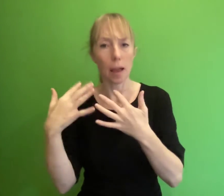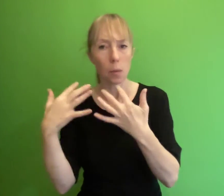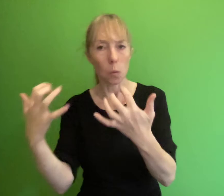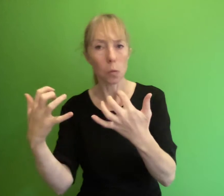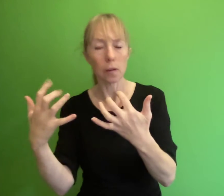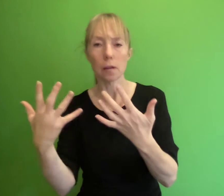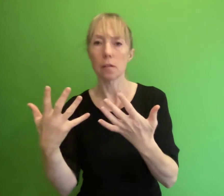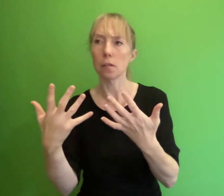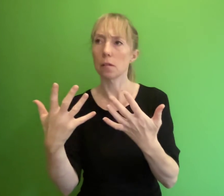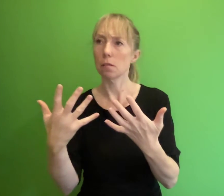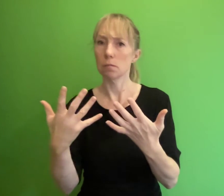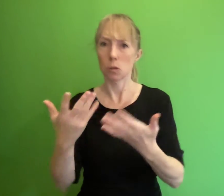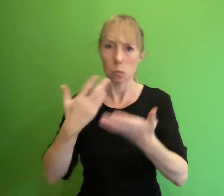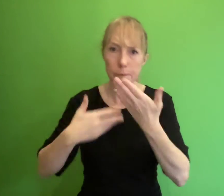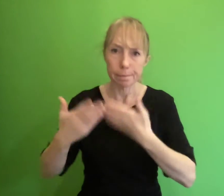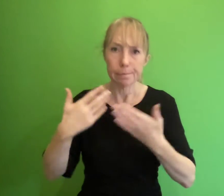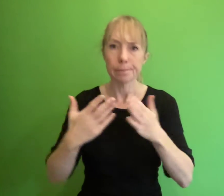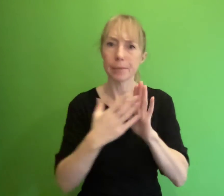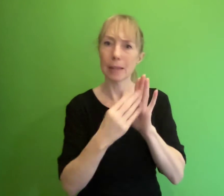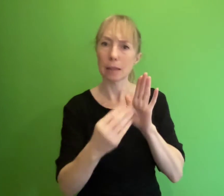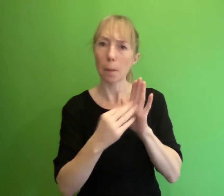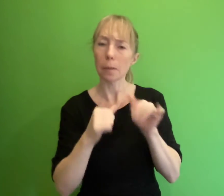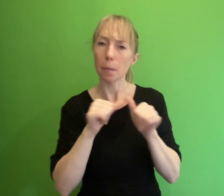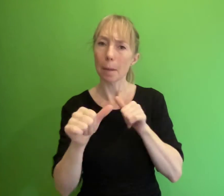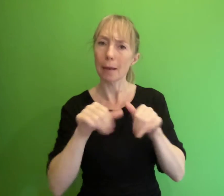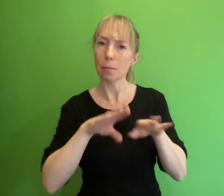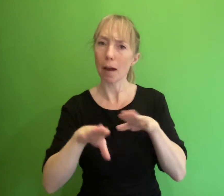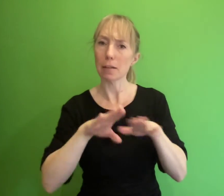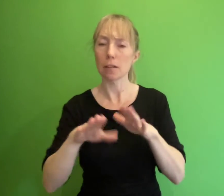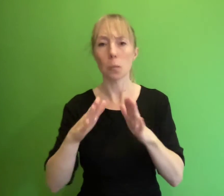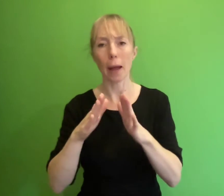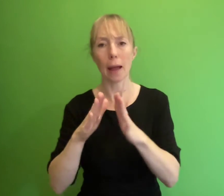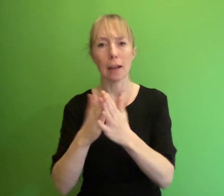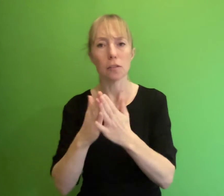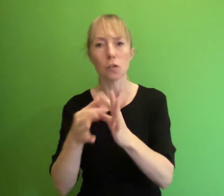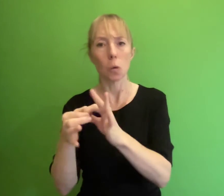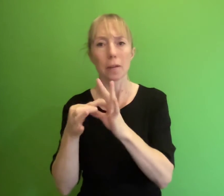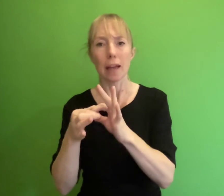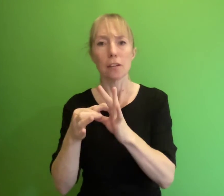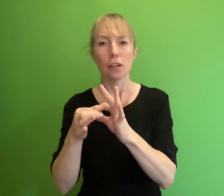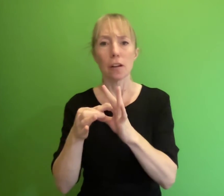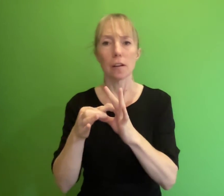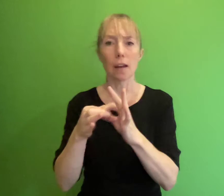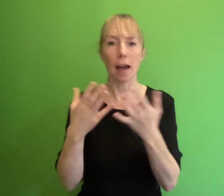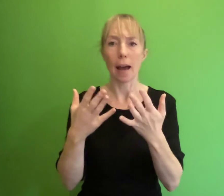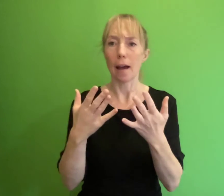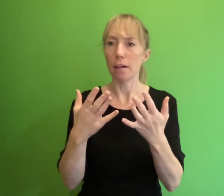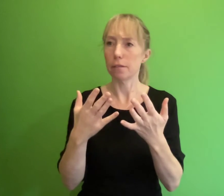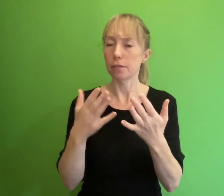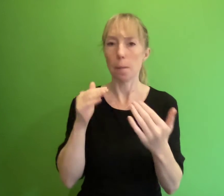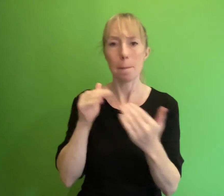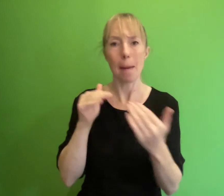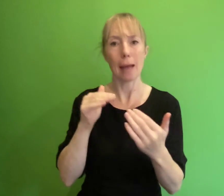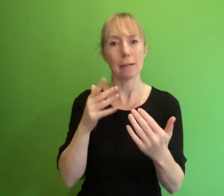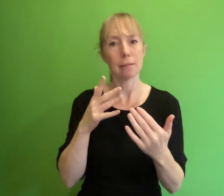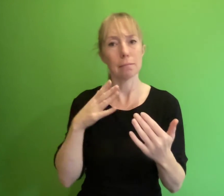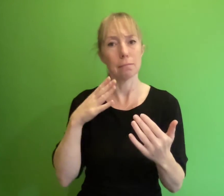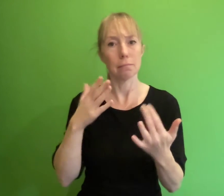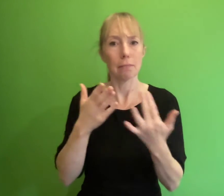examples of good practice when literature organisations have met their access needs by making reasonable adjustments in an anticipatory